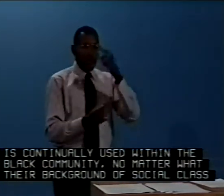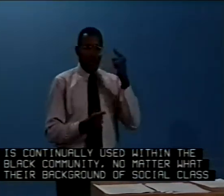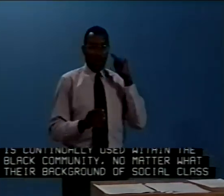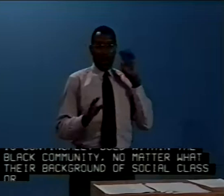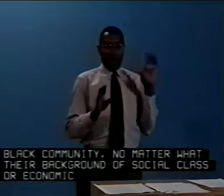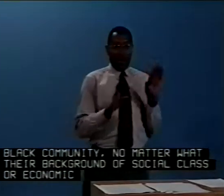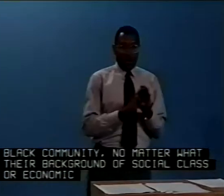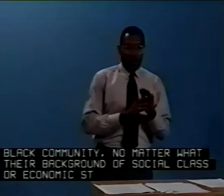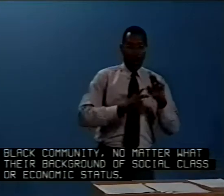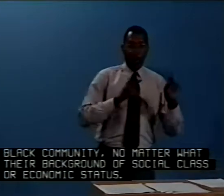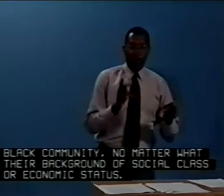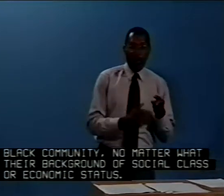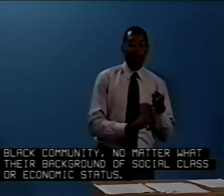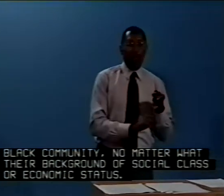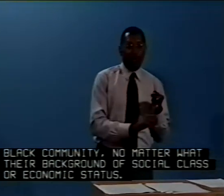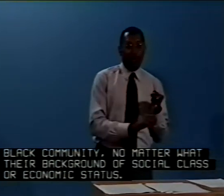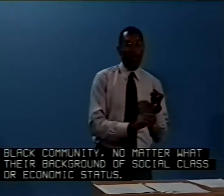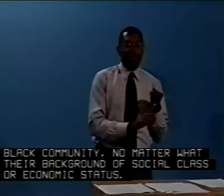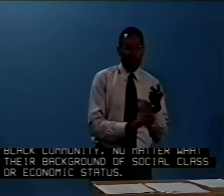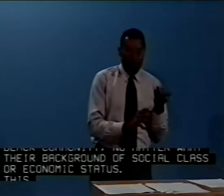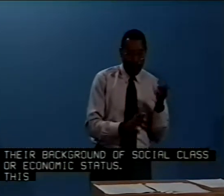spills over into the black deaf community.